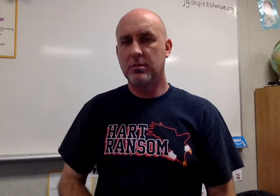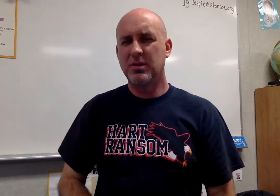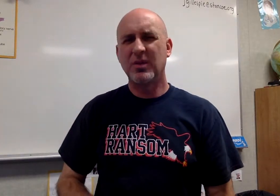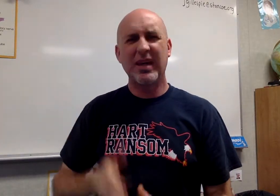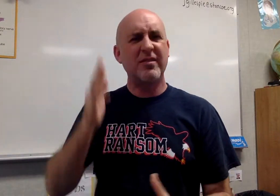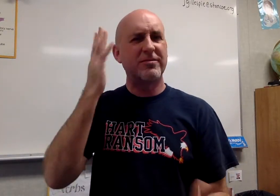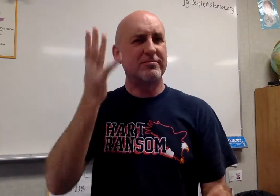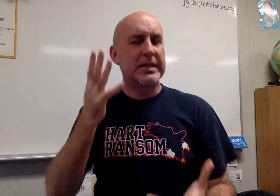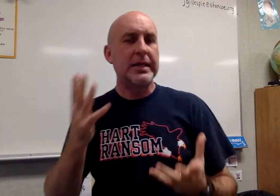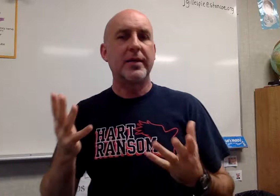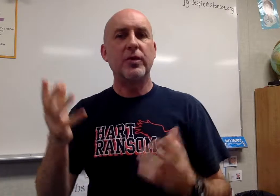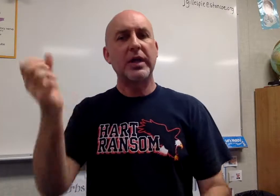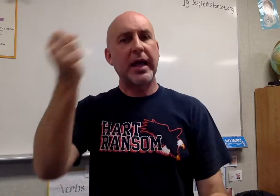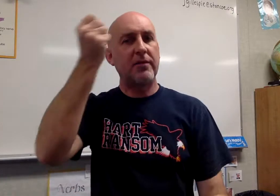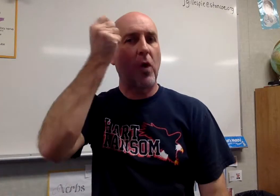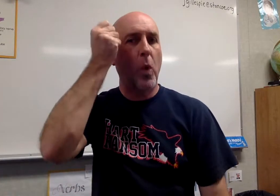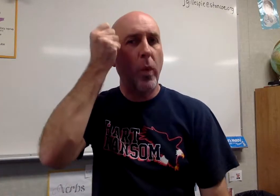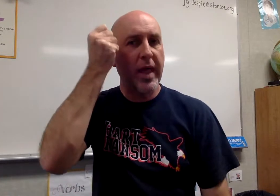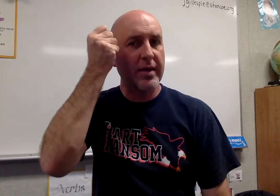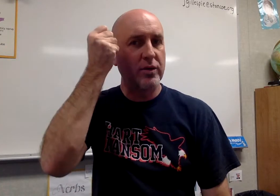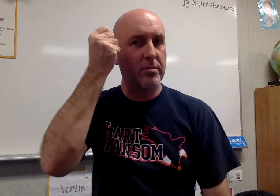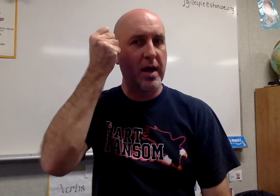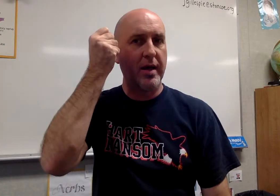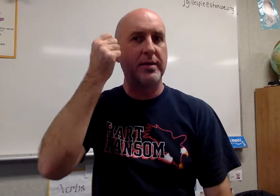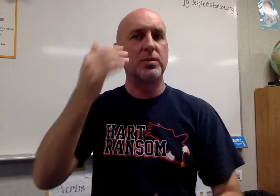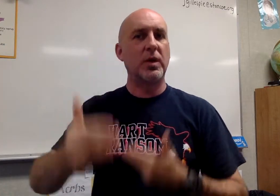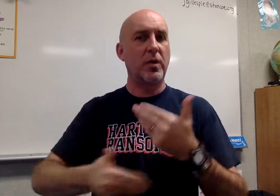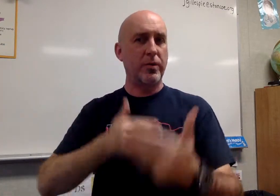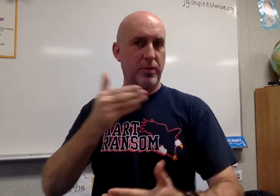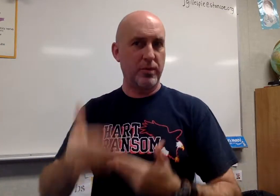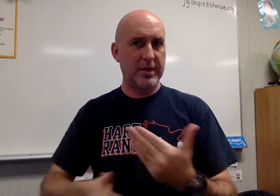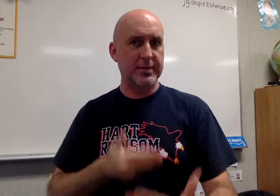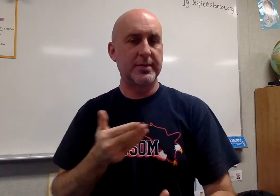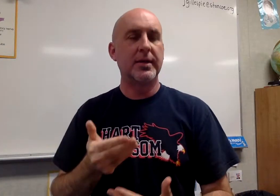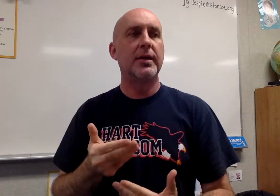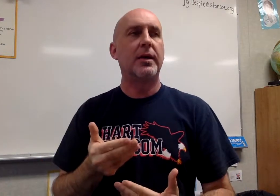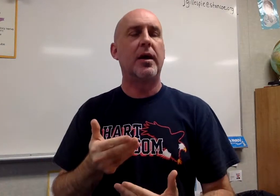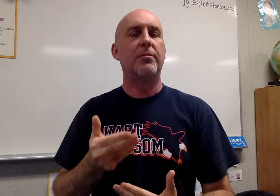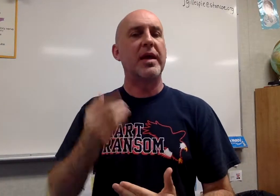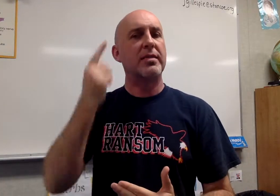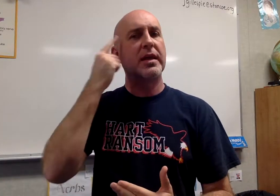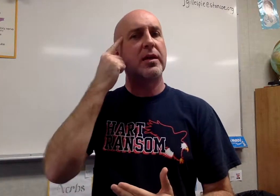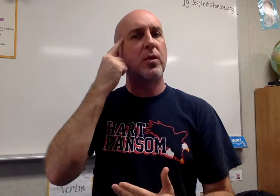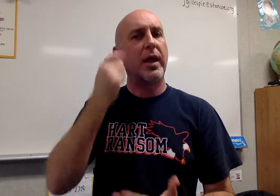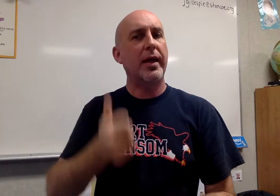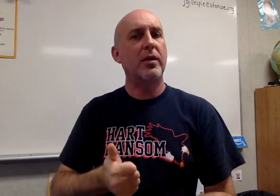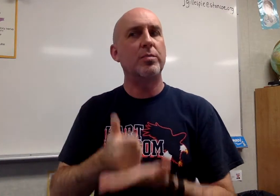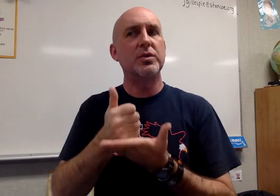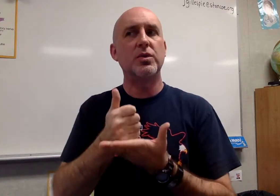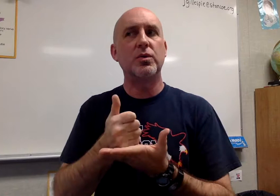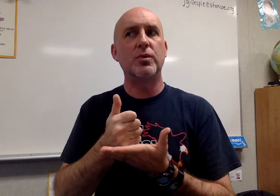So you can kind of hold that in your mind as we go through this. I think it will help to